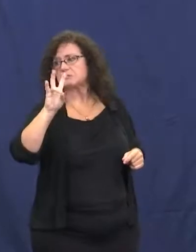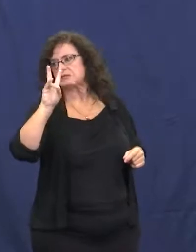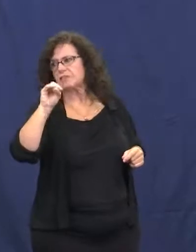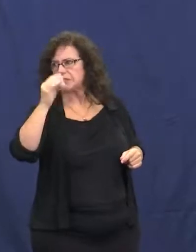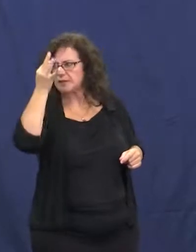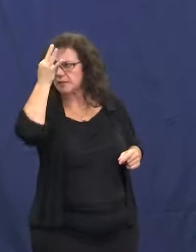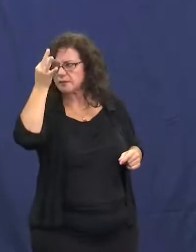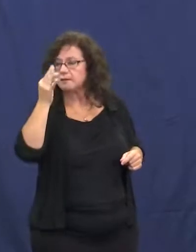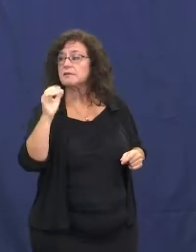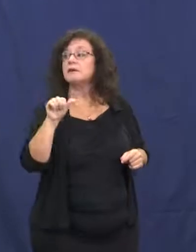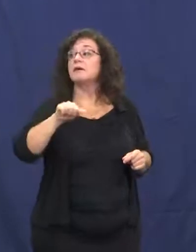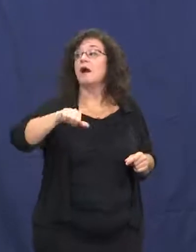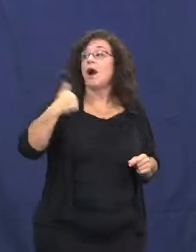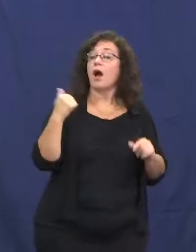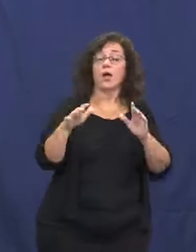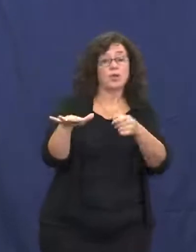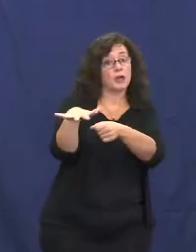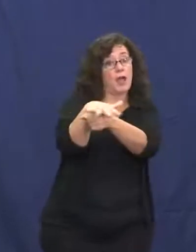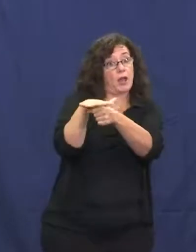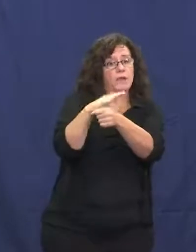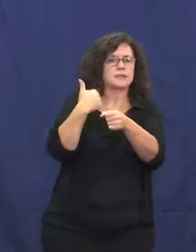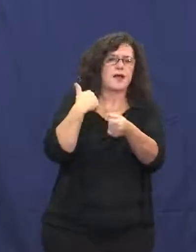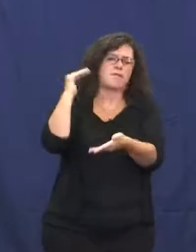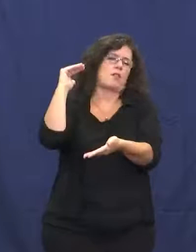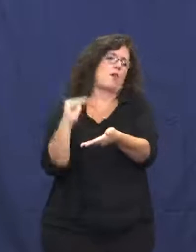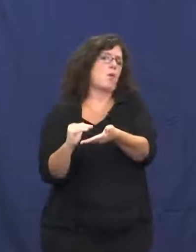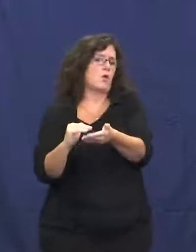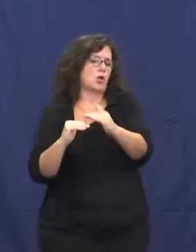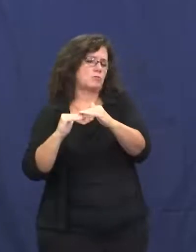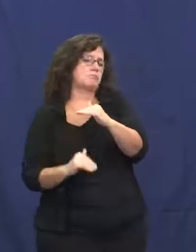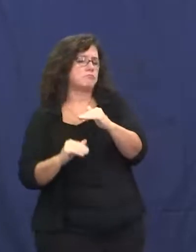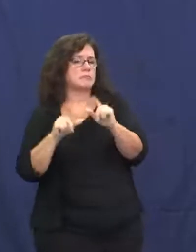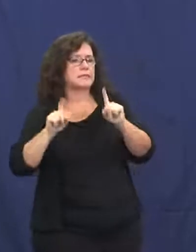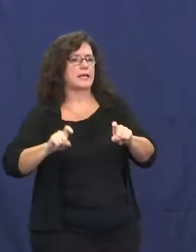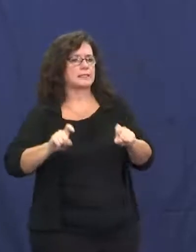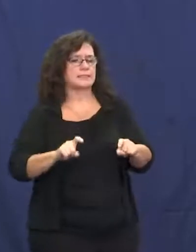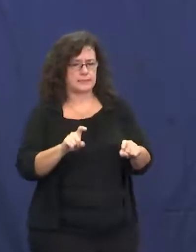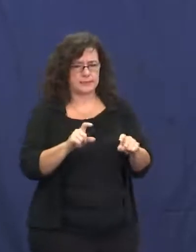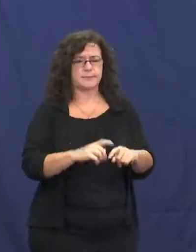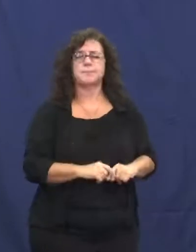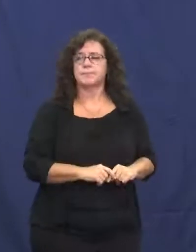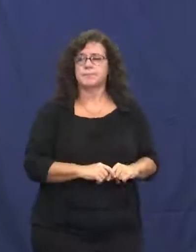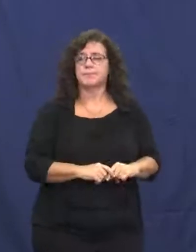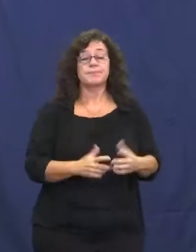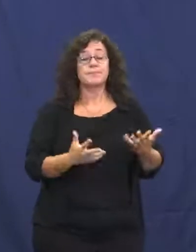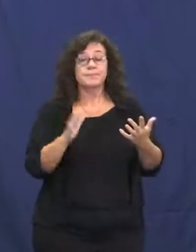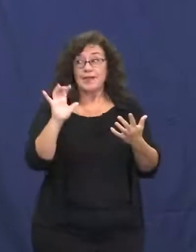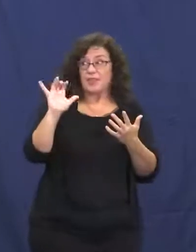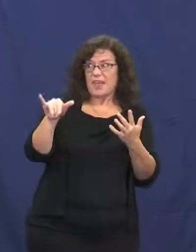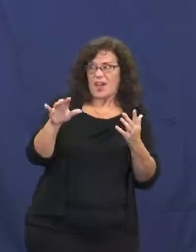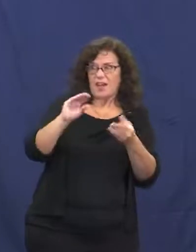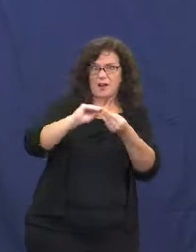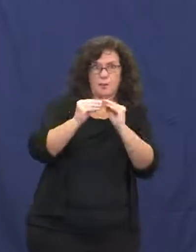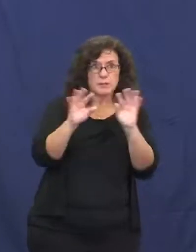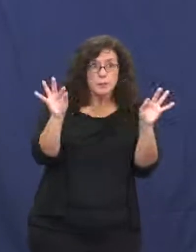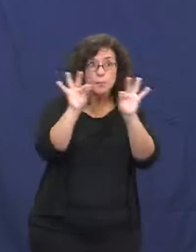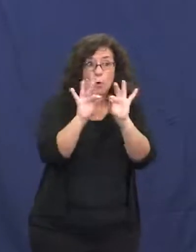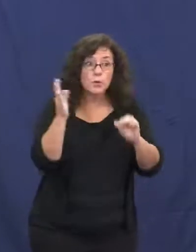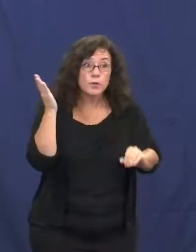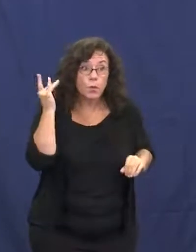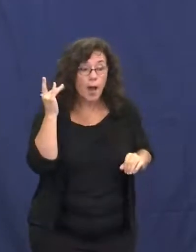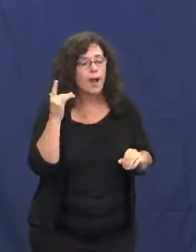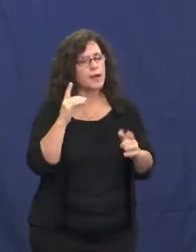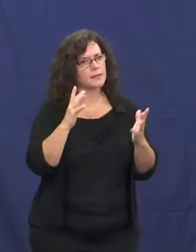testing volume. And it's important for two reasons. One, getting tested is very important, not only so that you know if you're